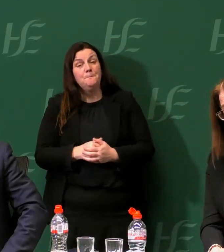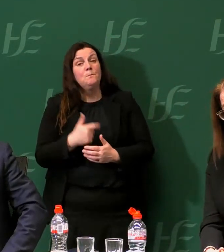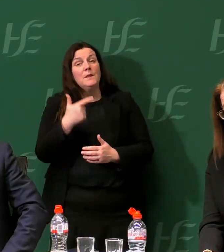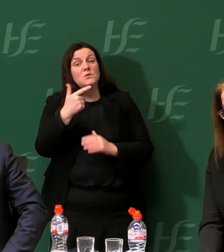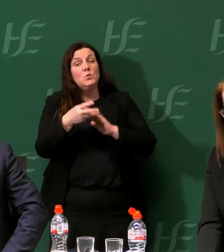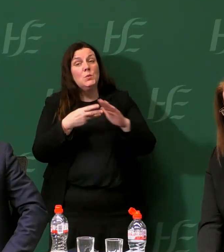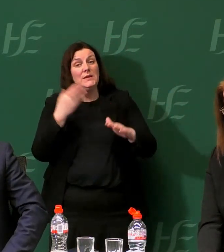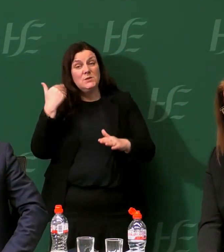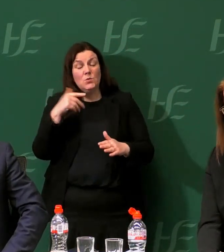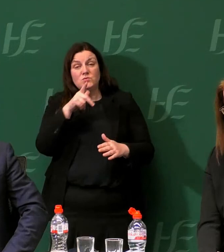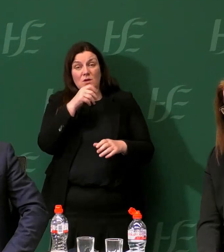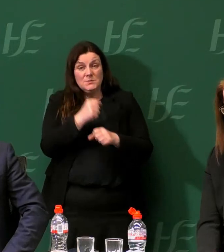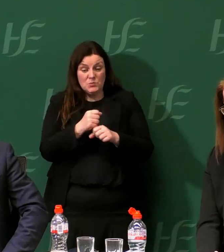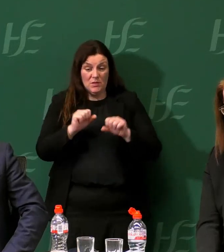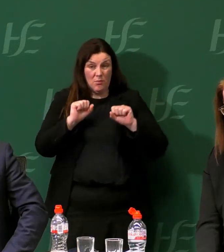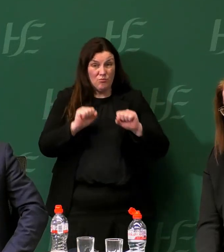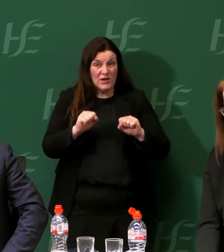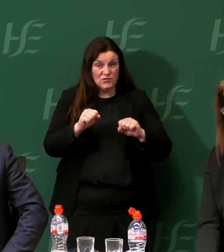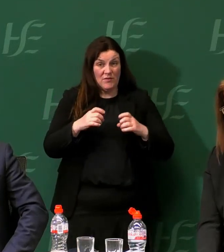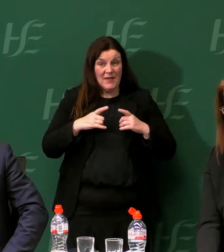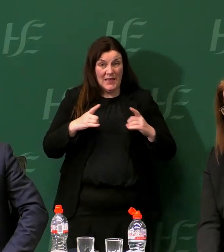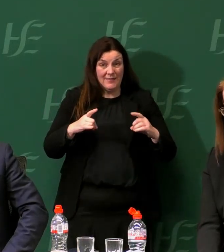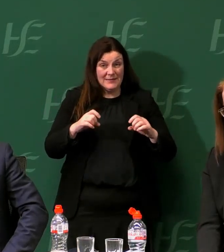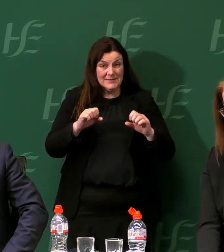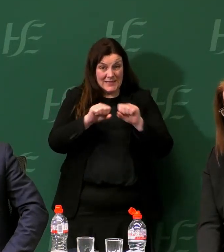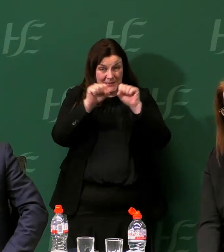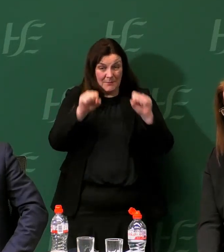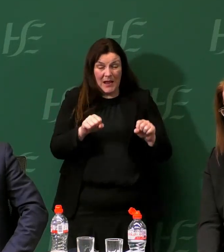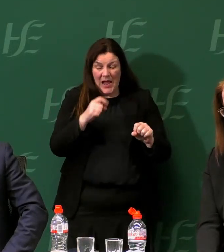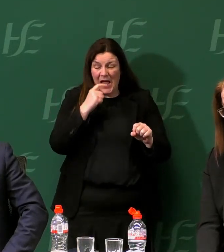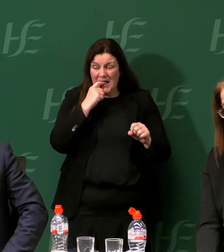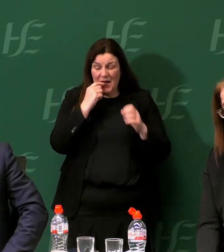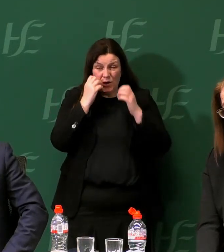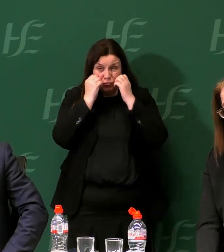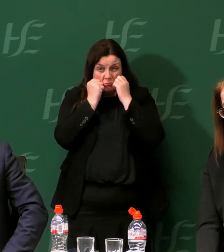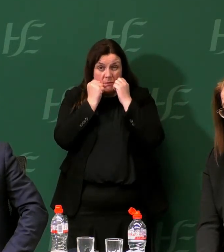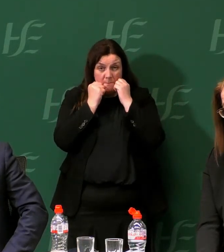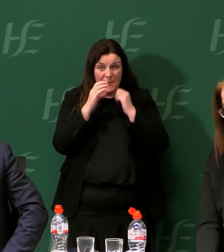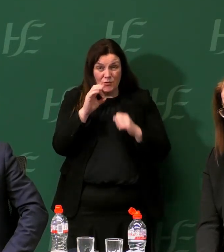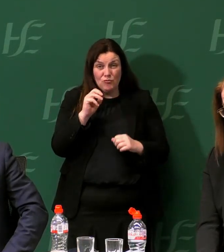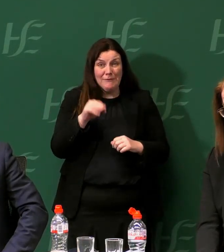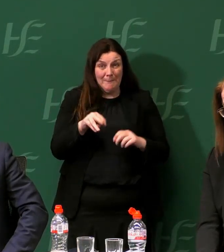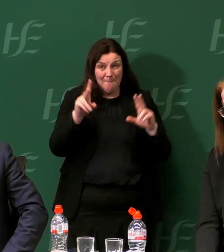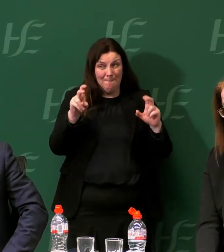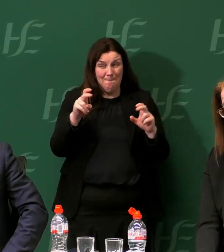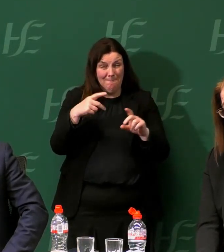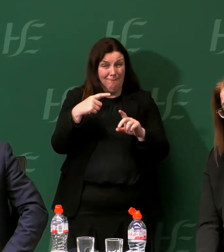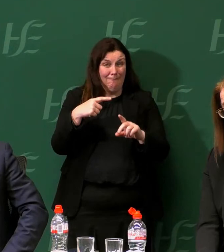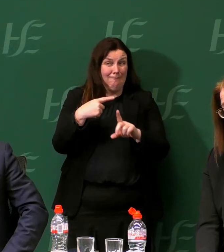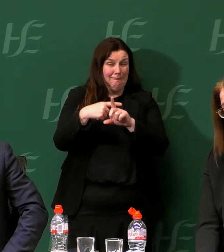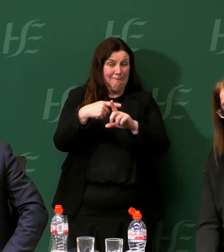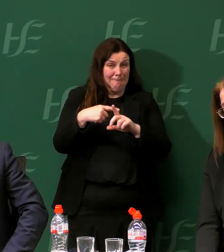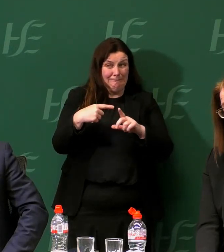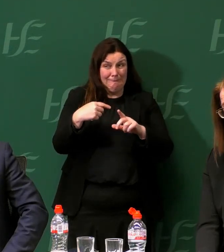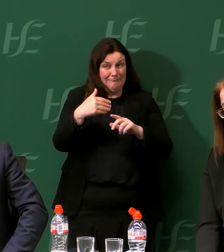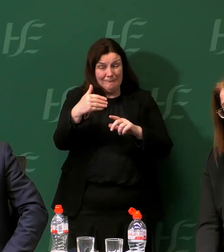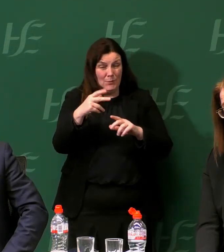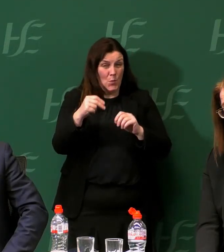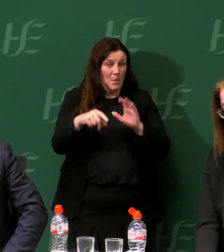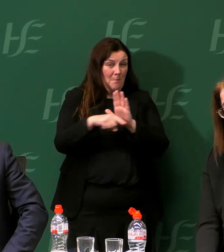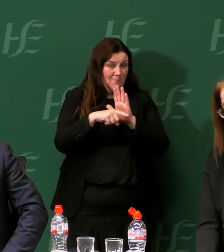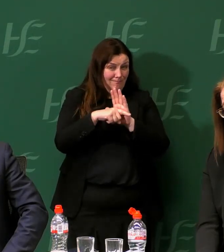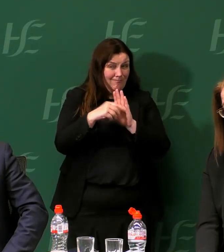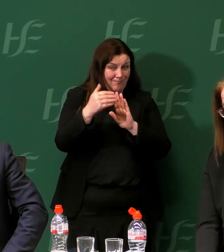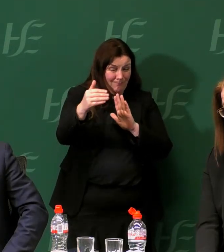you described the pressures on the health system as grim and the outlook was pessimistic. What would you say the outlook is now? How would you describe